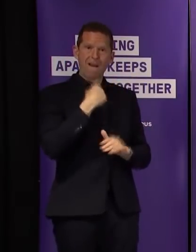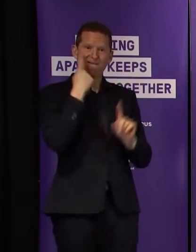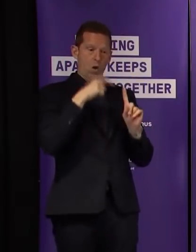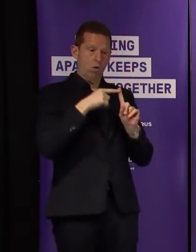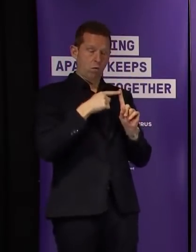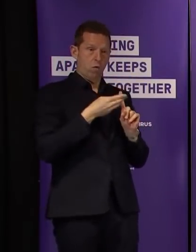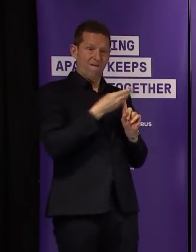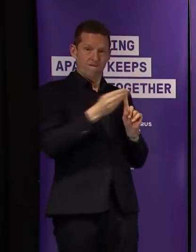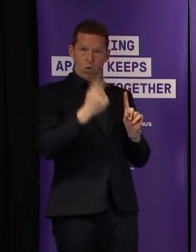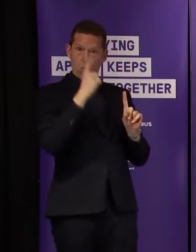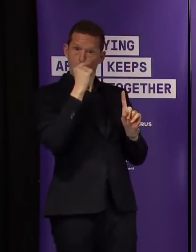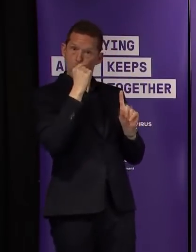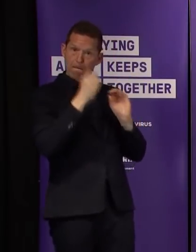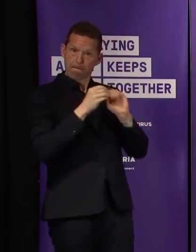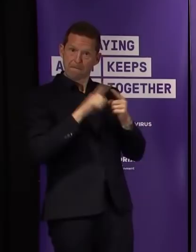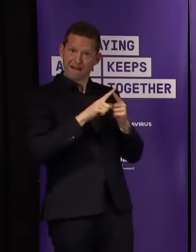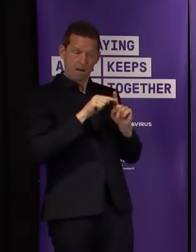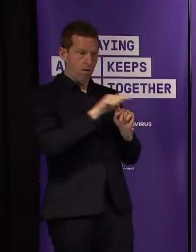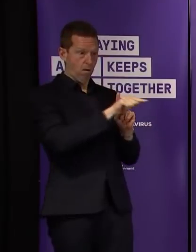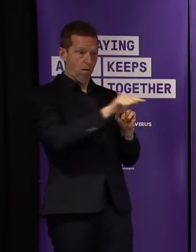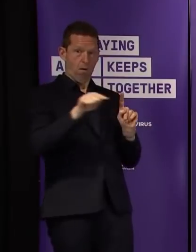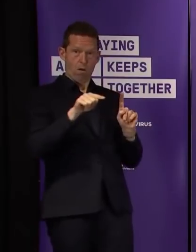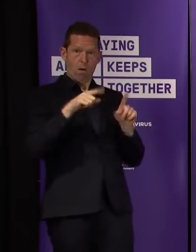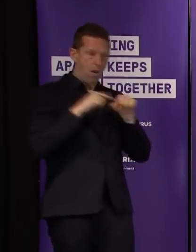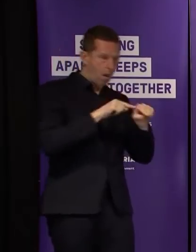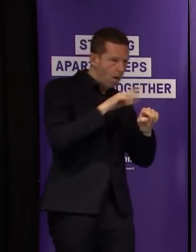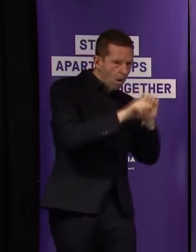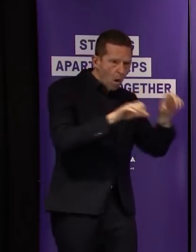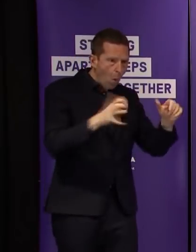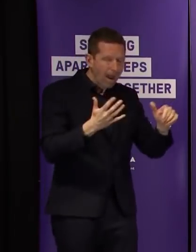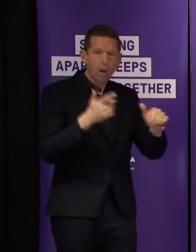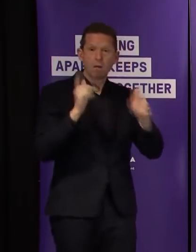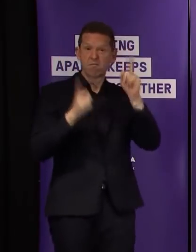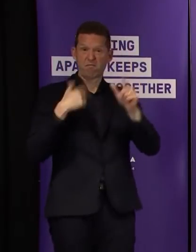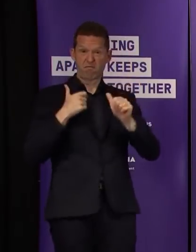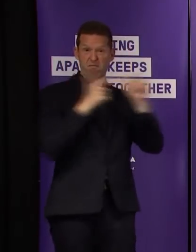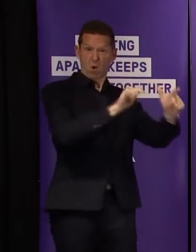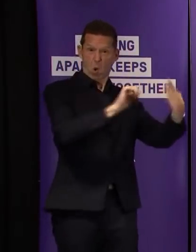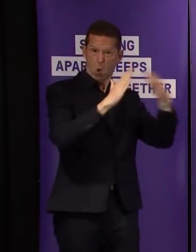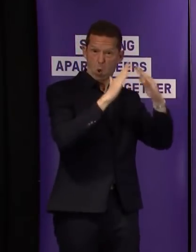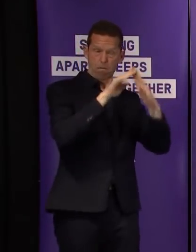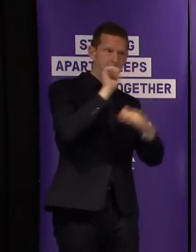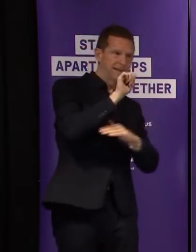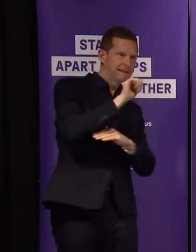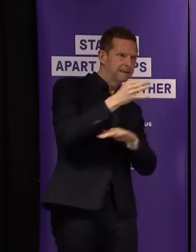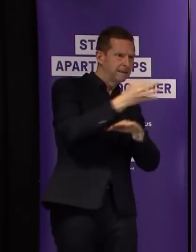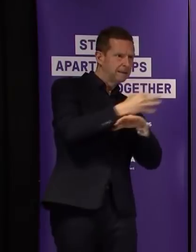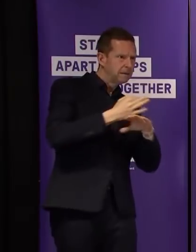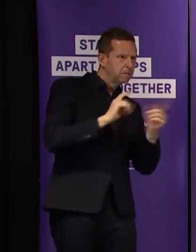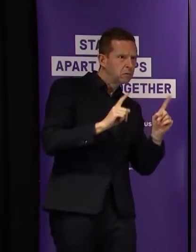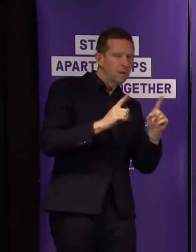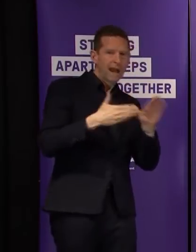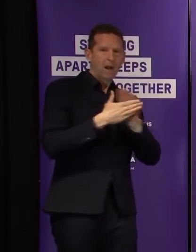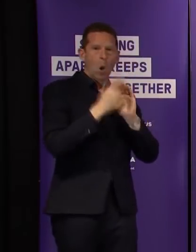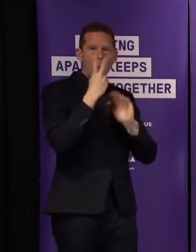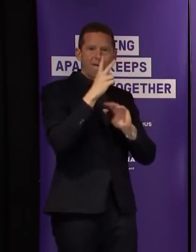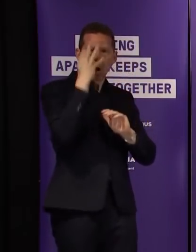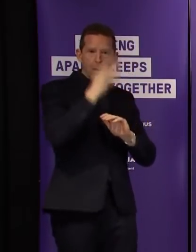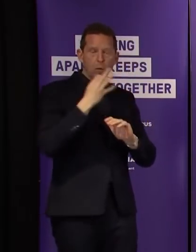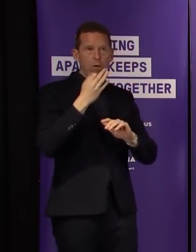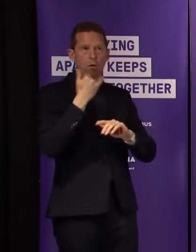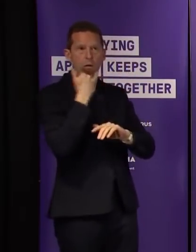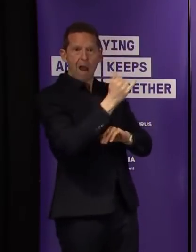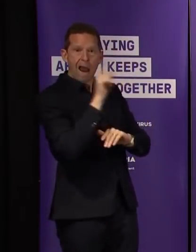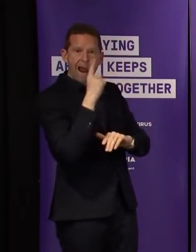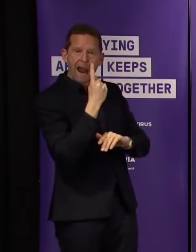and every single positive case, we won't be able to find them at home or contact them, speak to them within that 24-hour period. Those